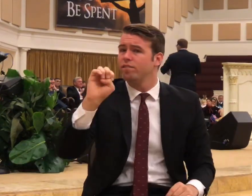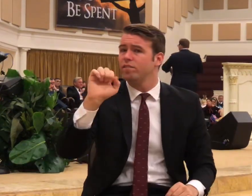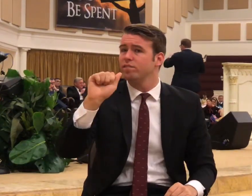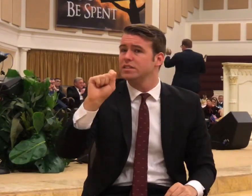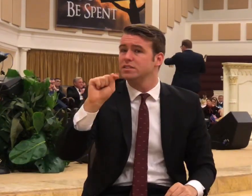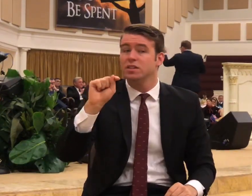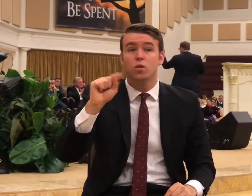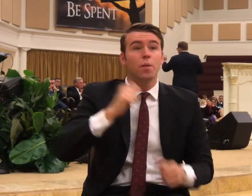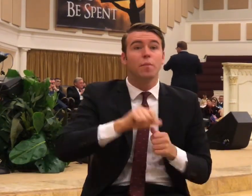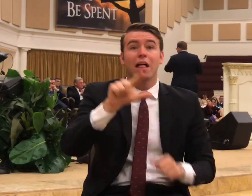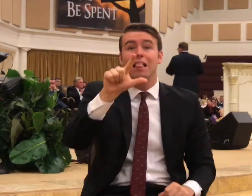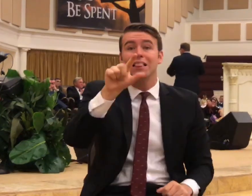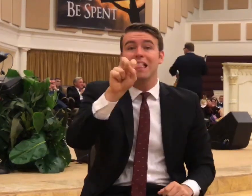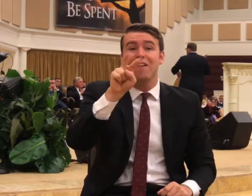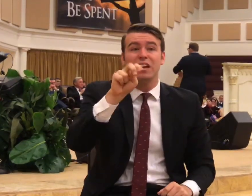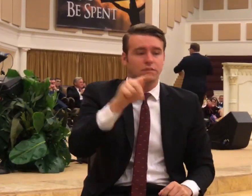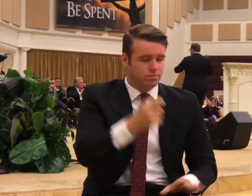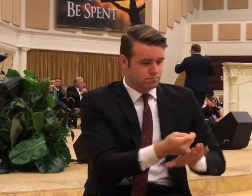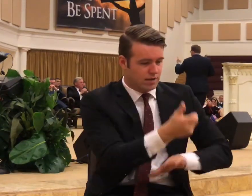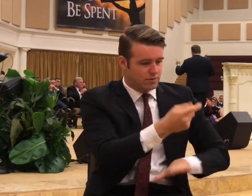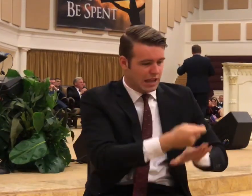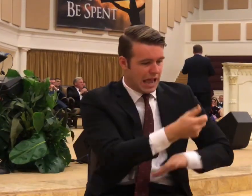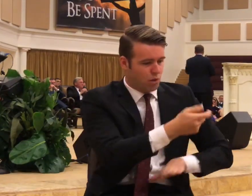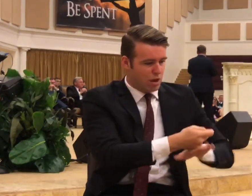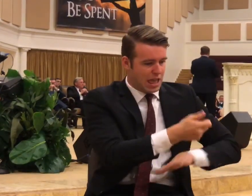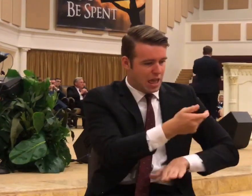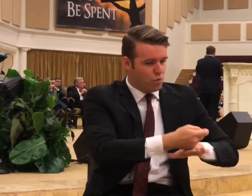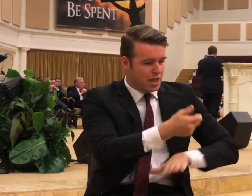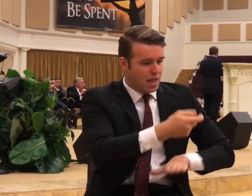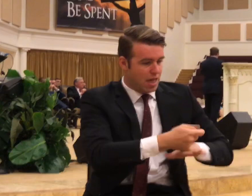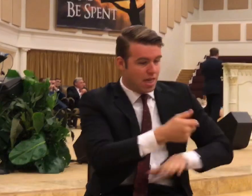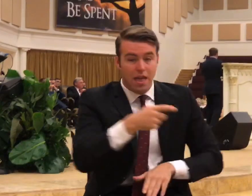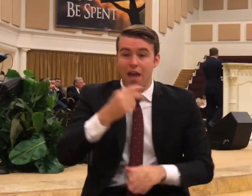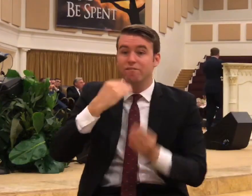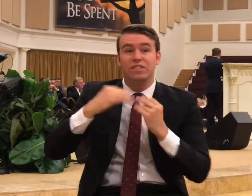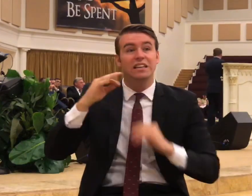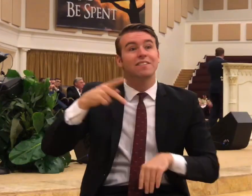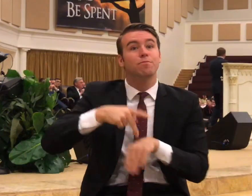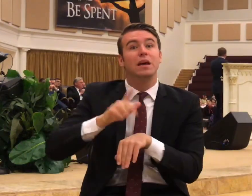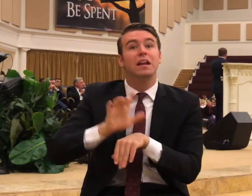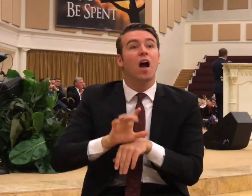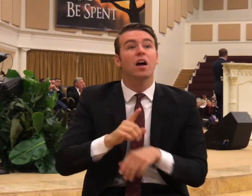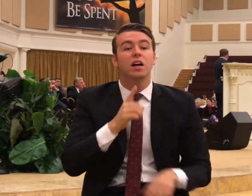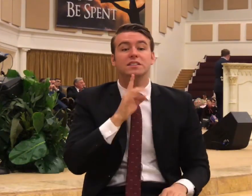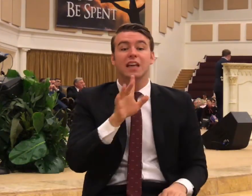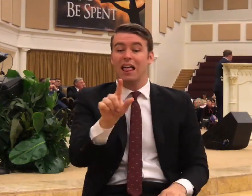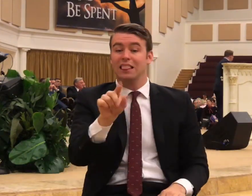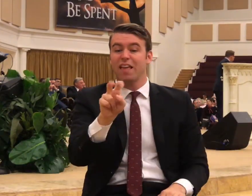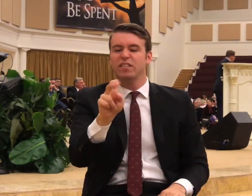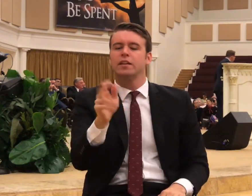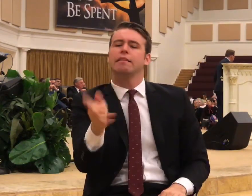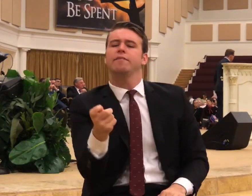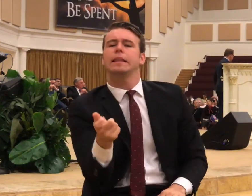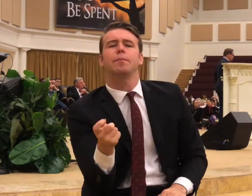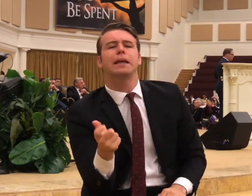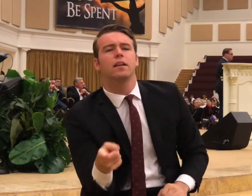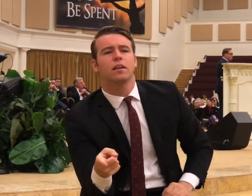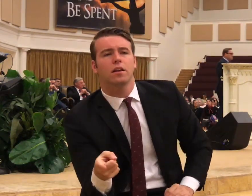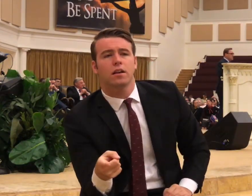Took all the leaven out. Remove all the leaven. But when it came to the feast of Pentecost, he said, leave a little leaven in there.